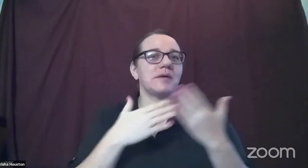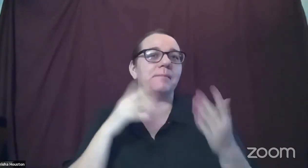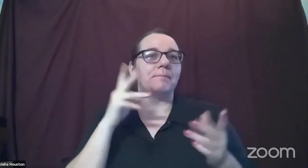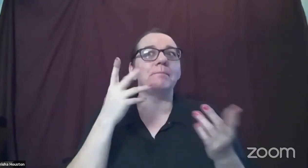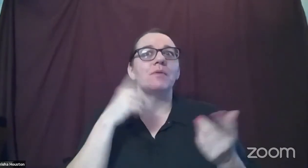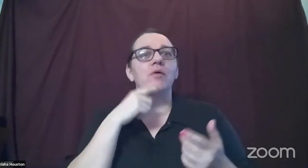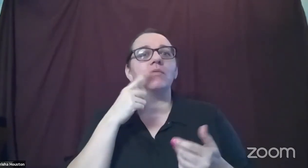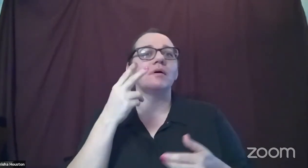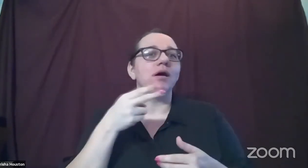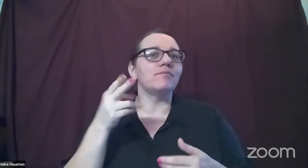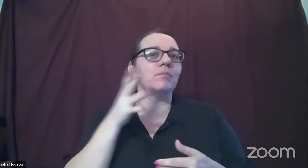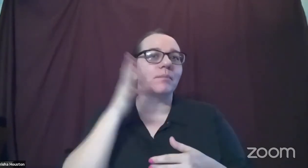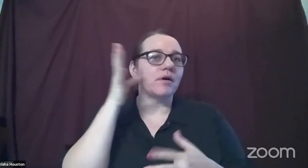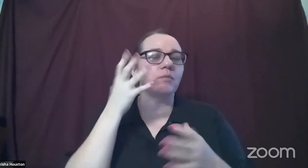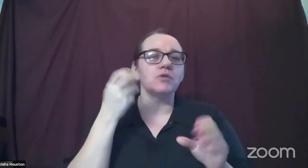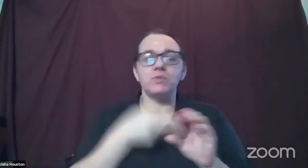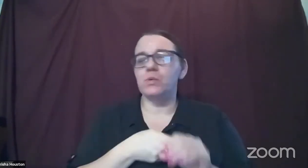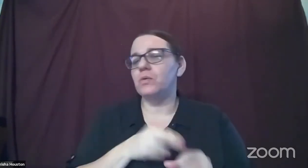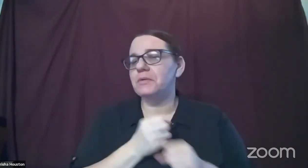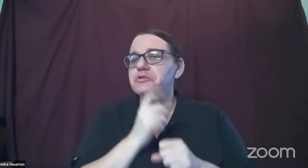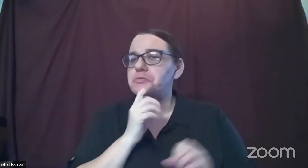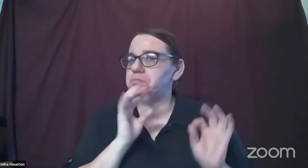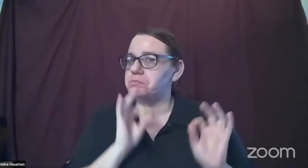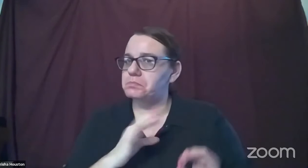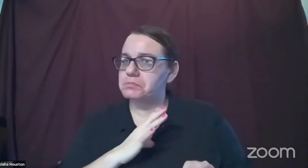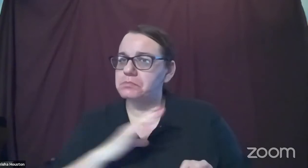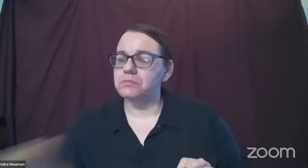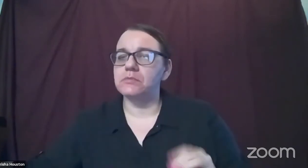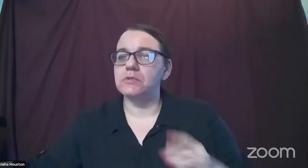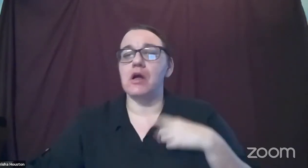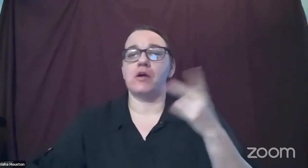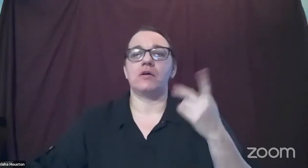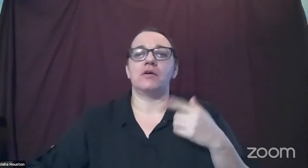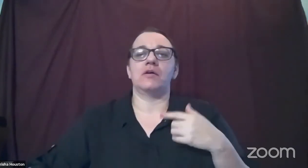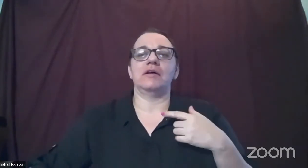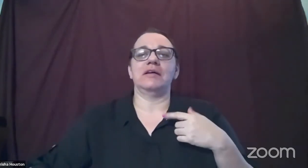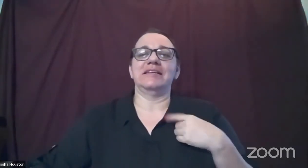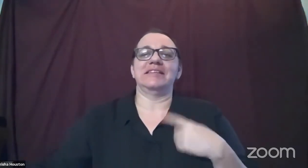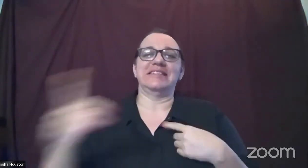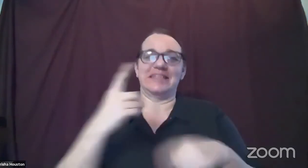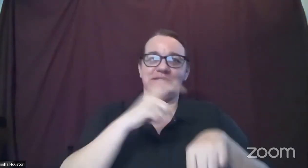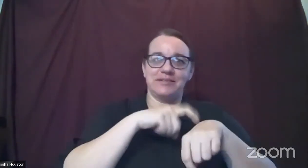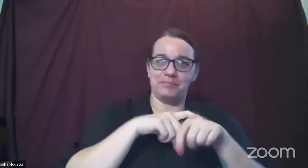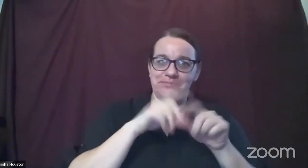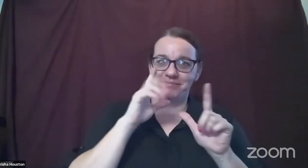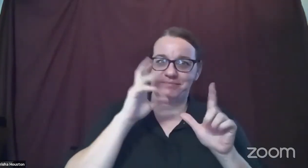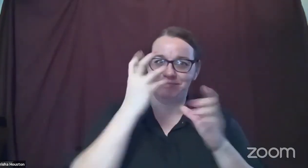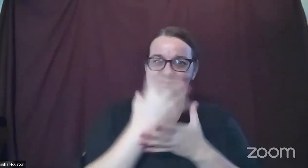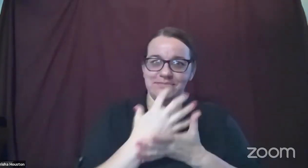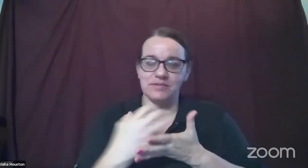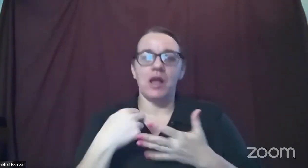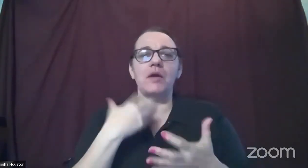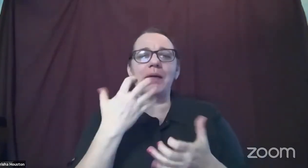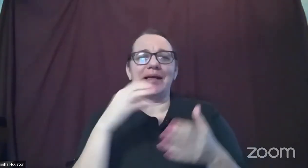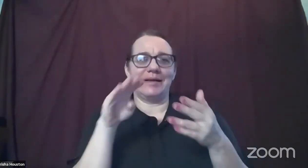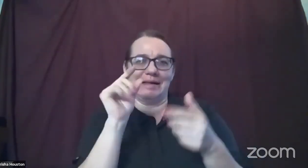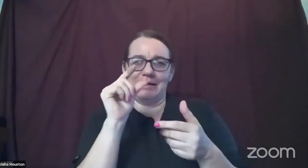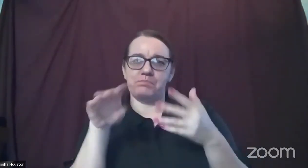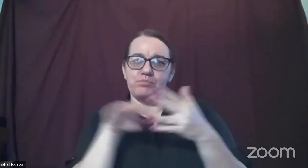And there will be interpreters, I hope. I know that there will be hearing parents and hard of hearing individuals in attendance as well. Looking at the time, we are